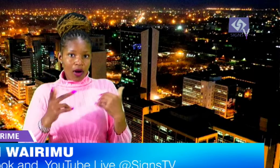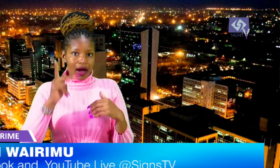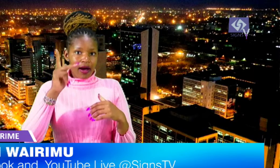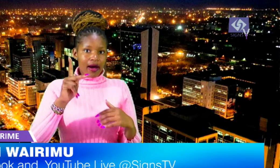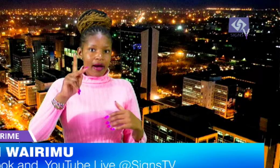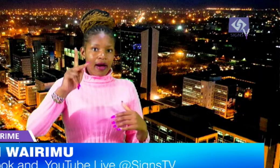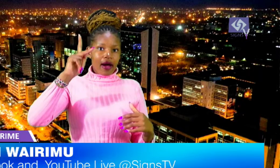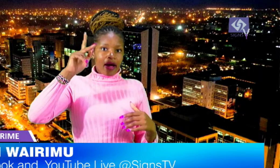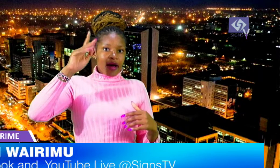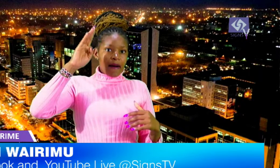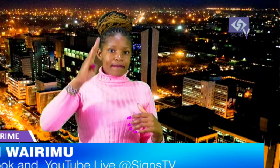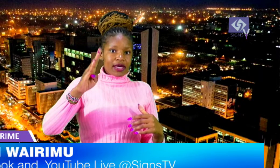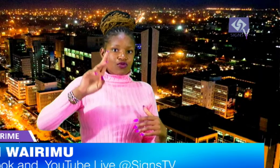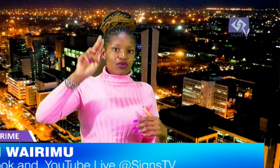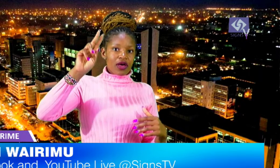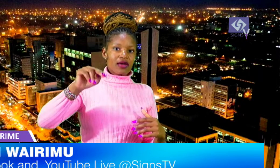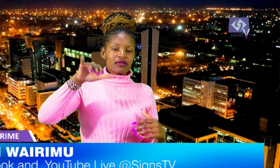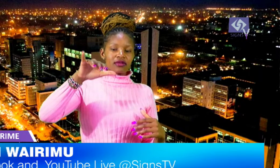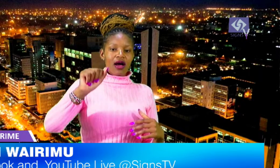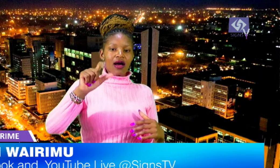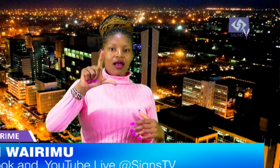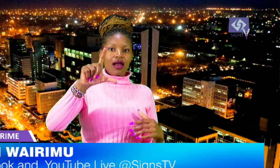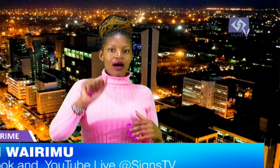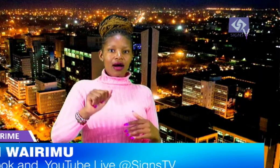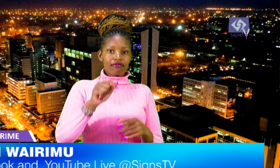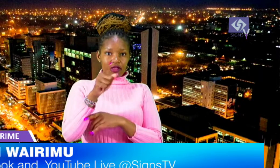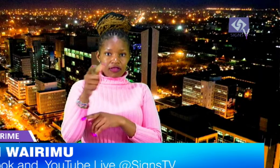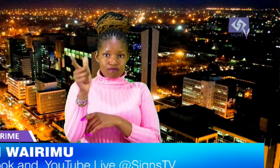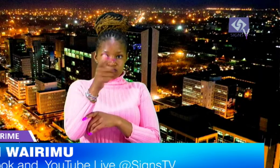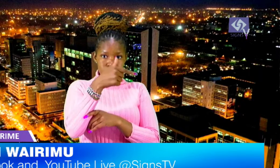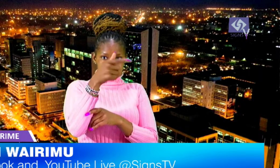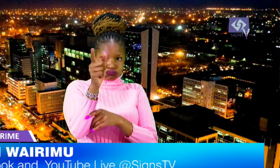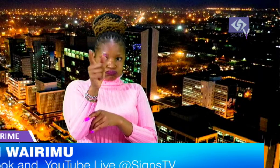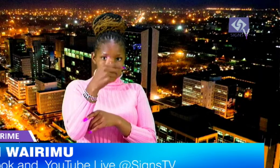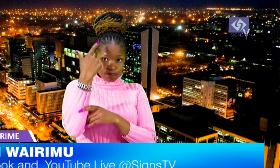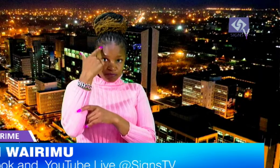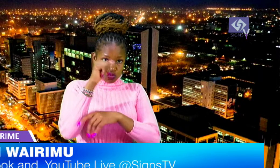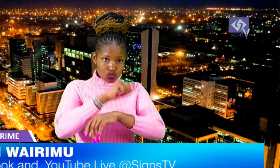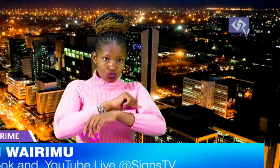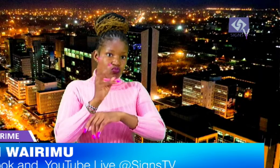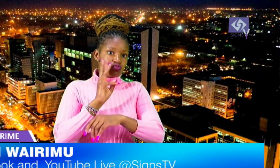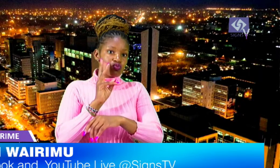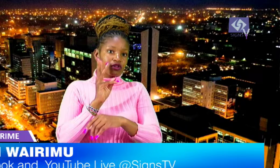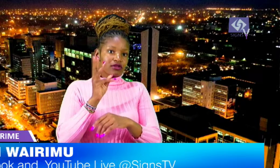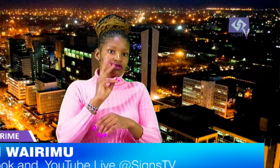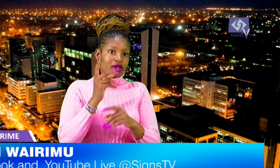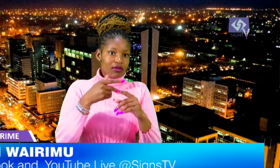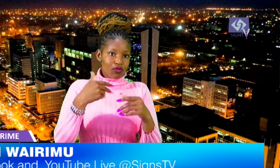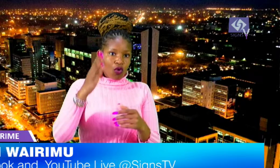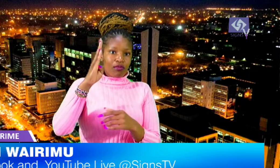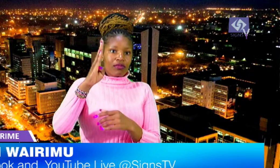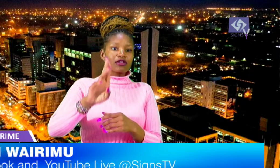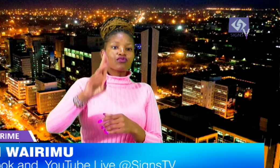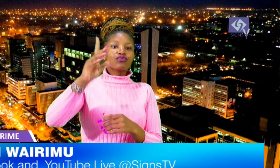Bodalangi, Busia County, alongside Cabinet Secretary Zakaria Njeru and other